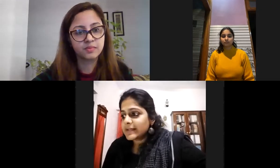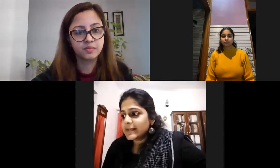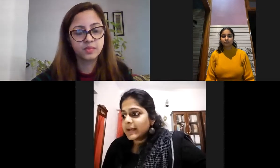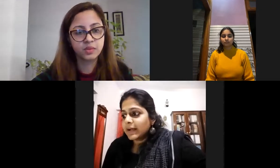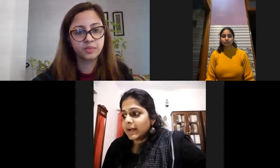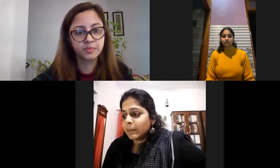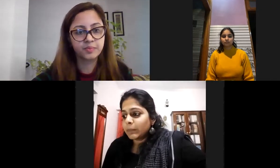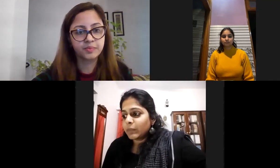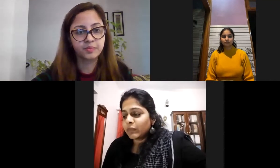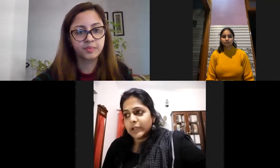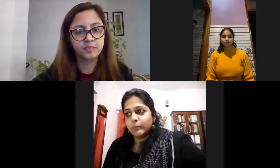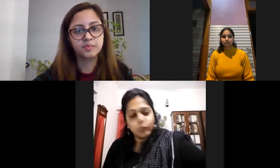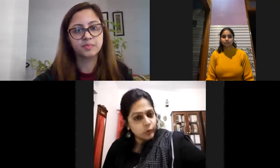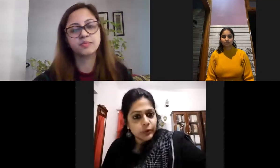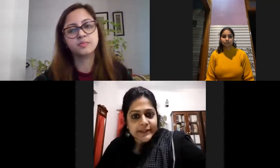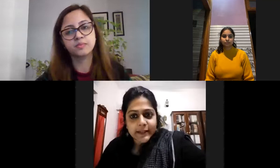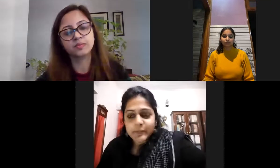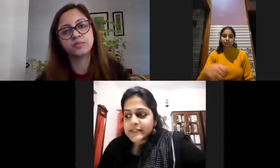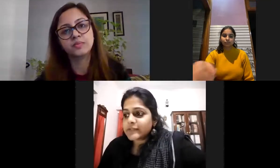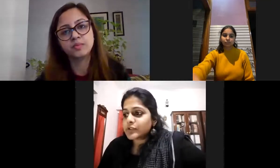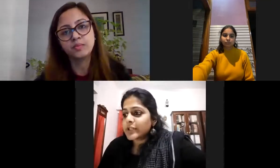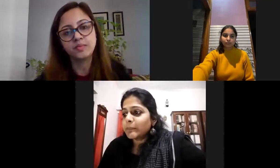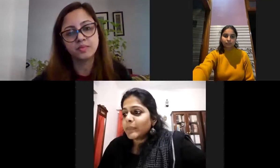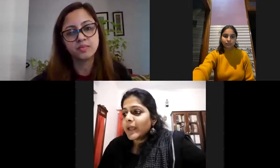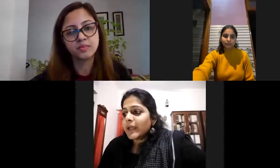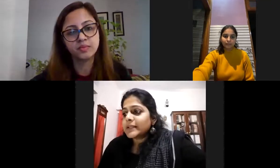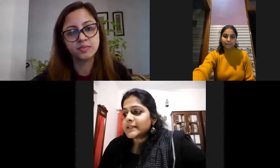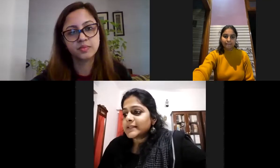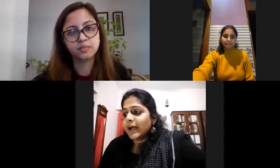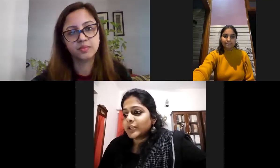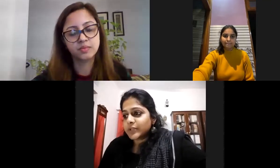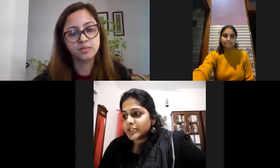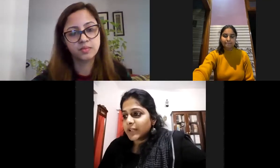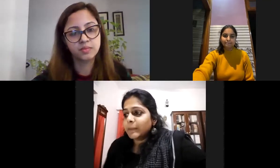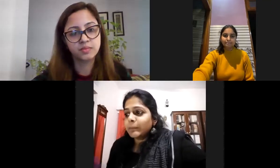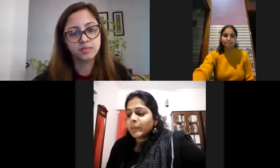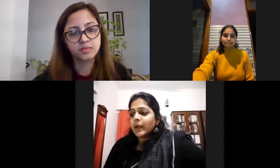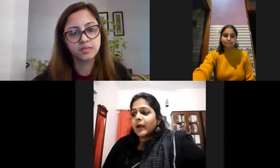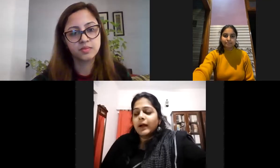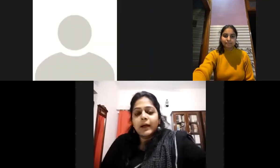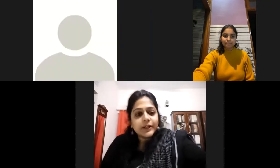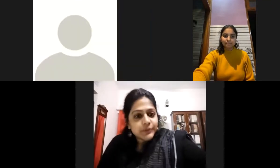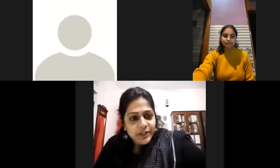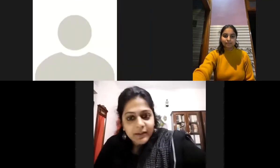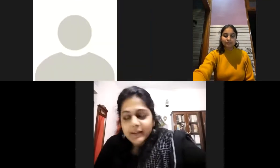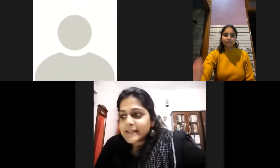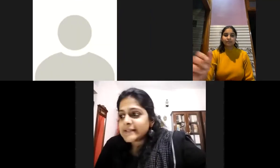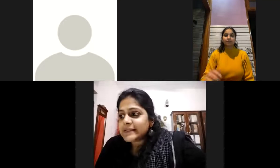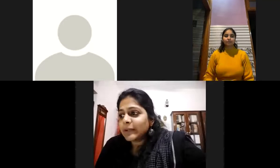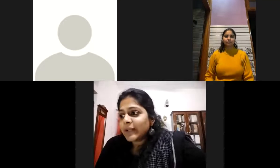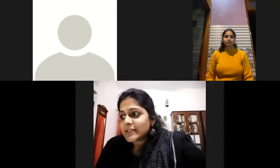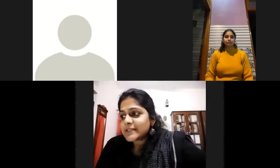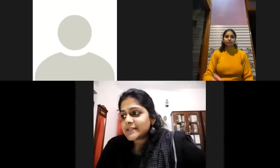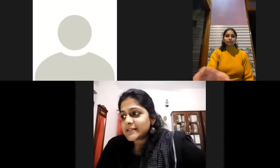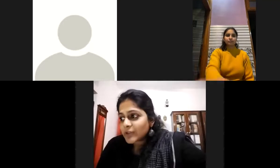presenters. We'll move on to our second presenter for today. This is Aishwarya Jha. Aishwarya Jha is